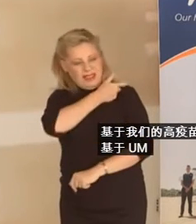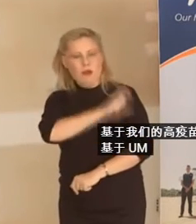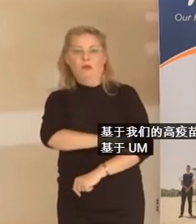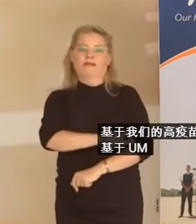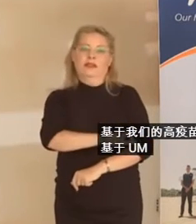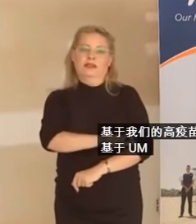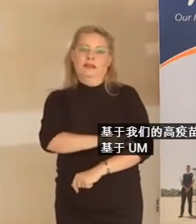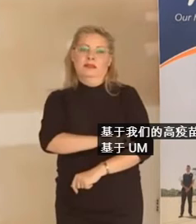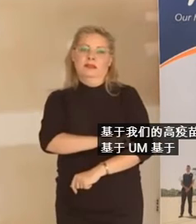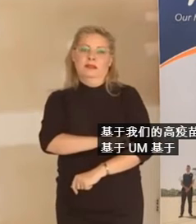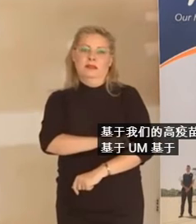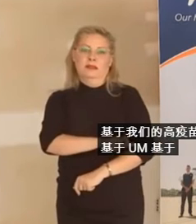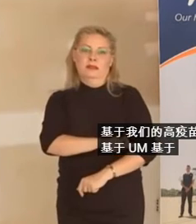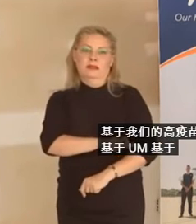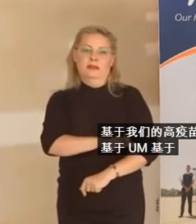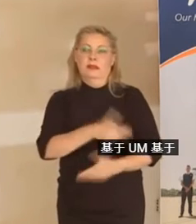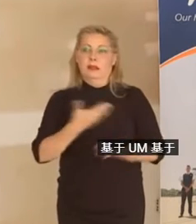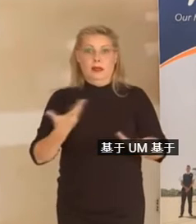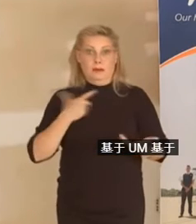the